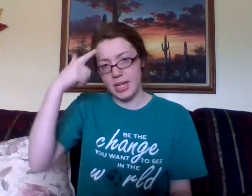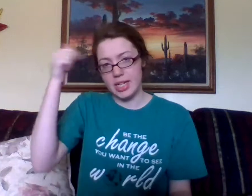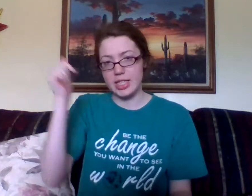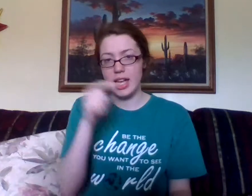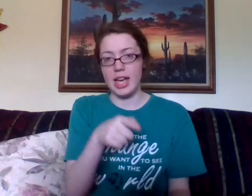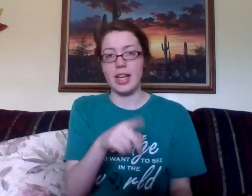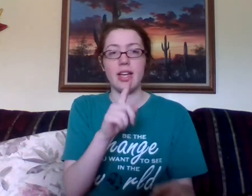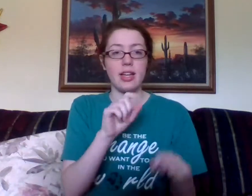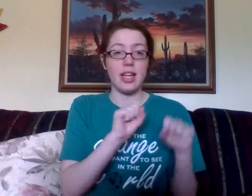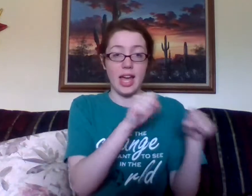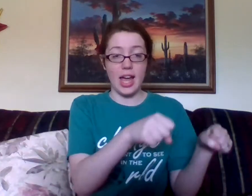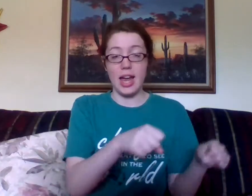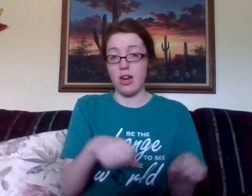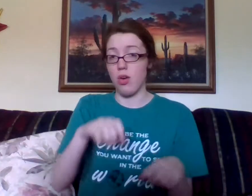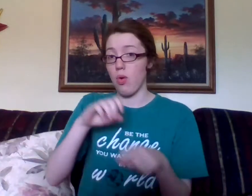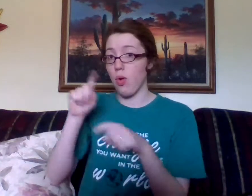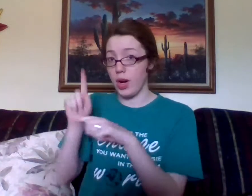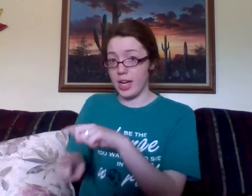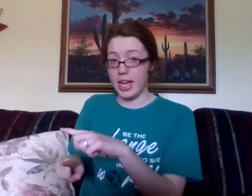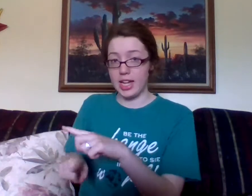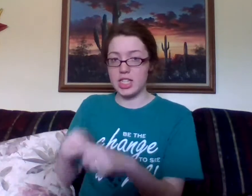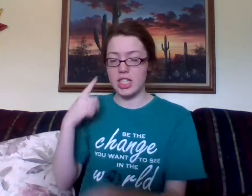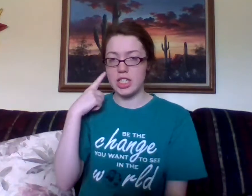because they can or can't hear.